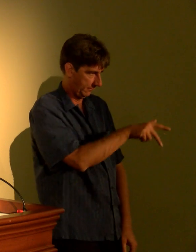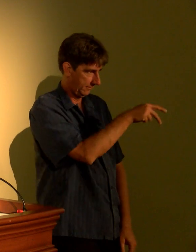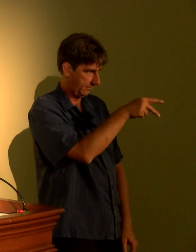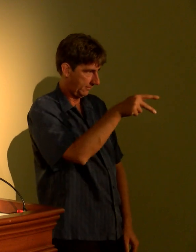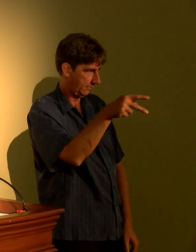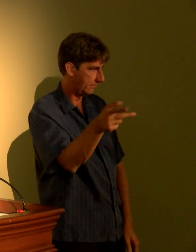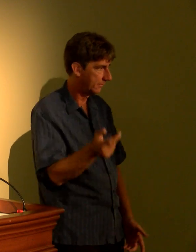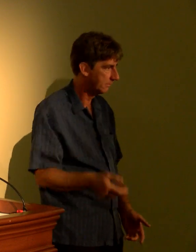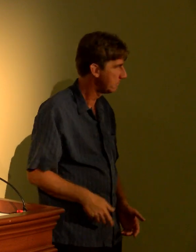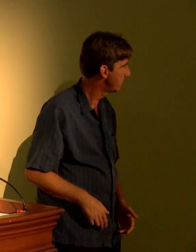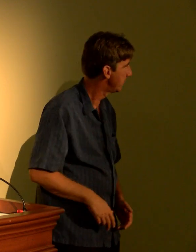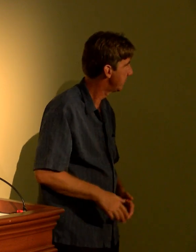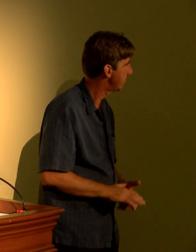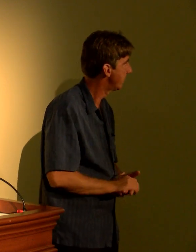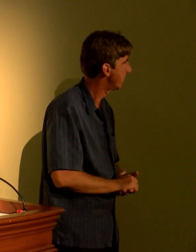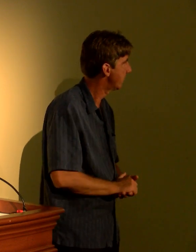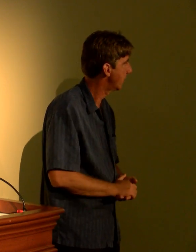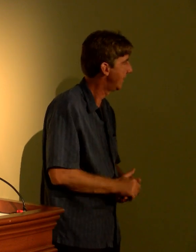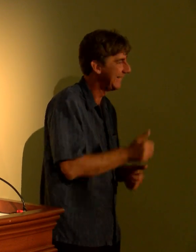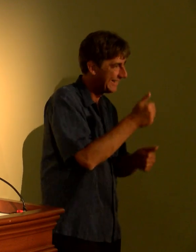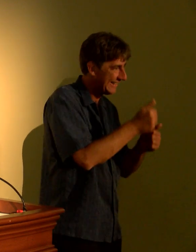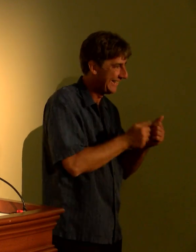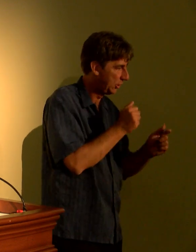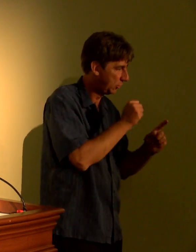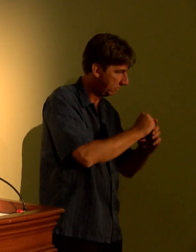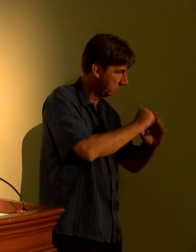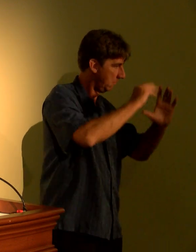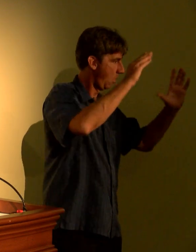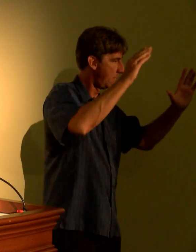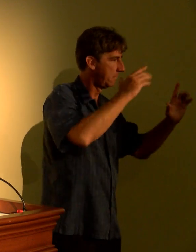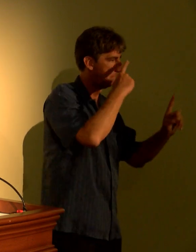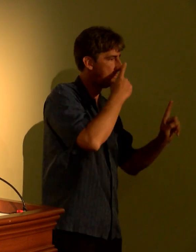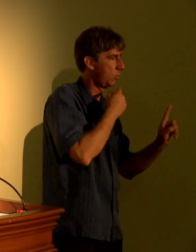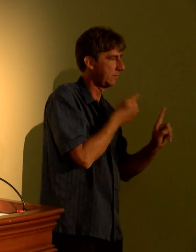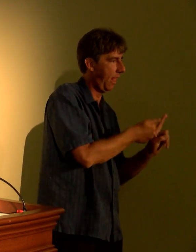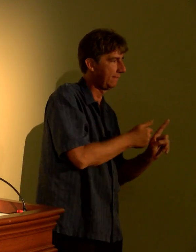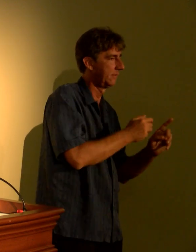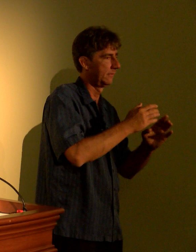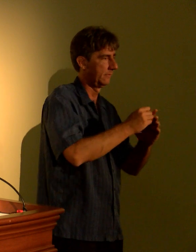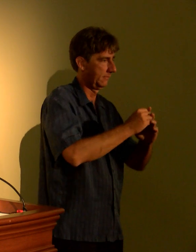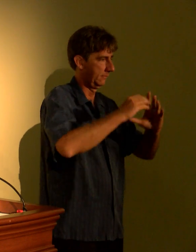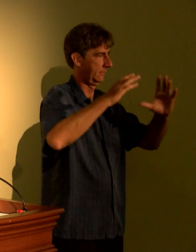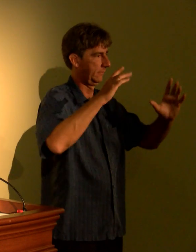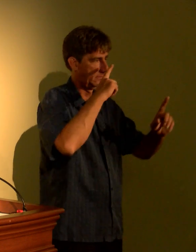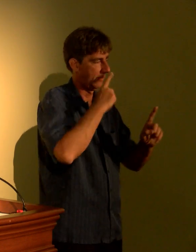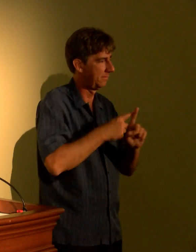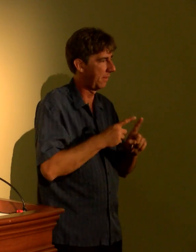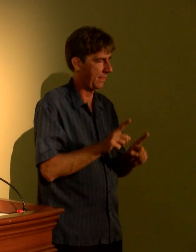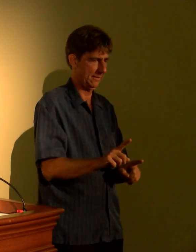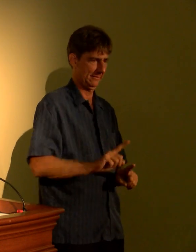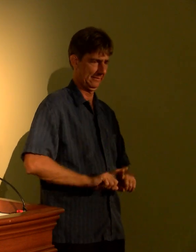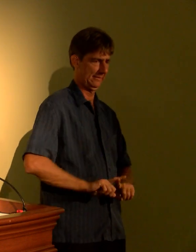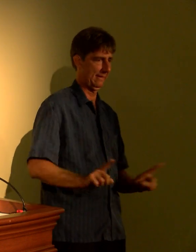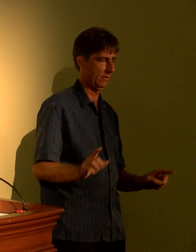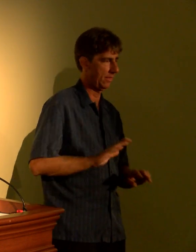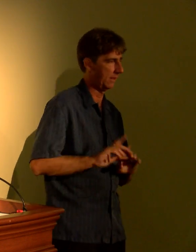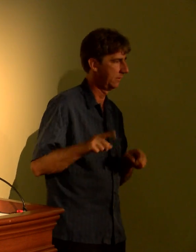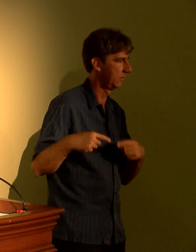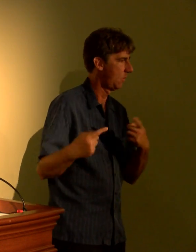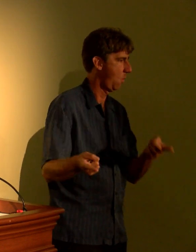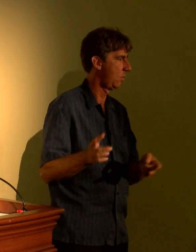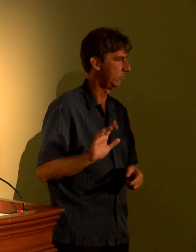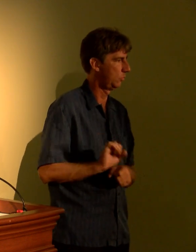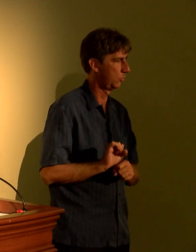them could be a portrait in and of itself. So it's very, very different from his known body of work, kind